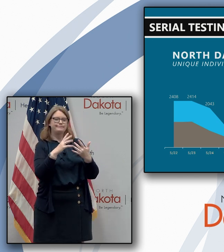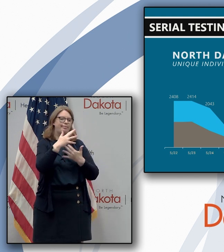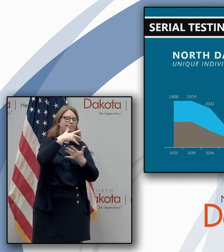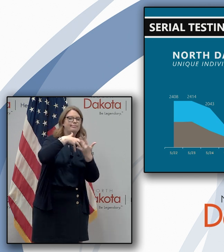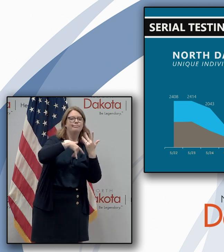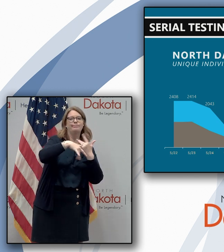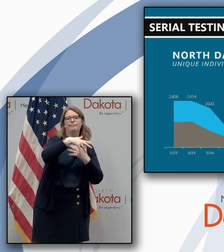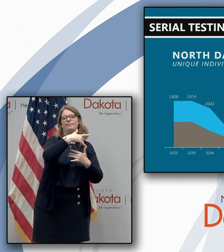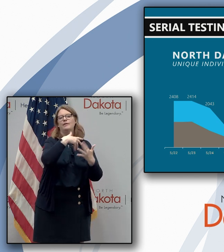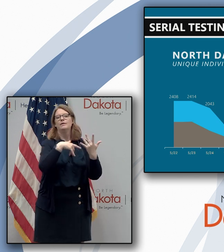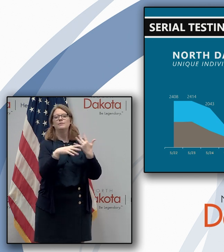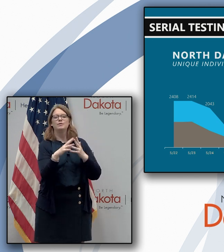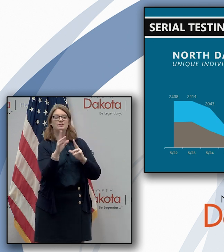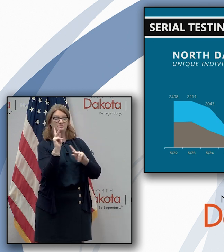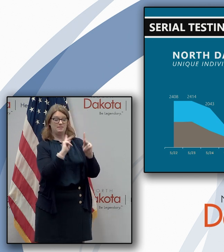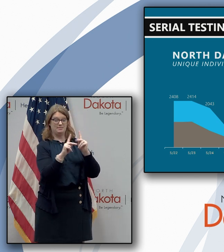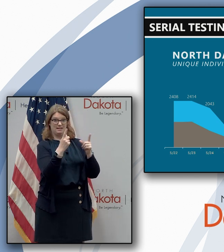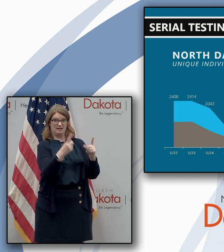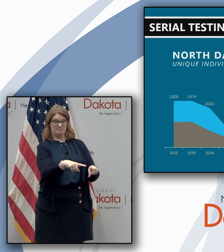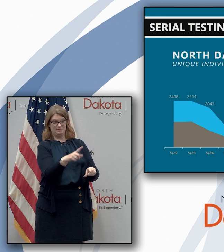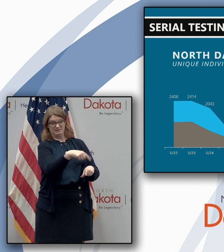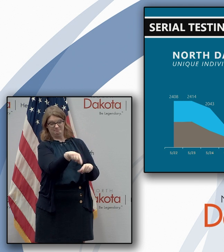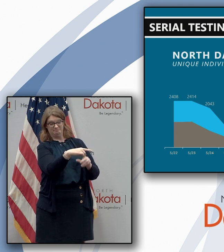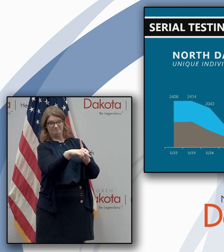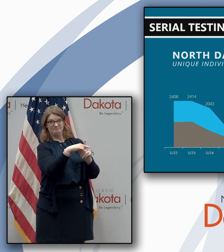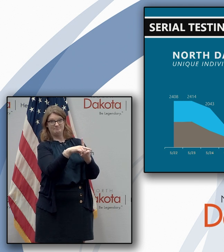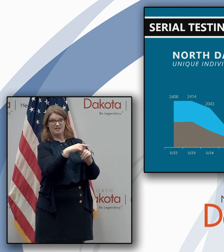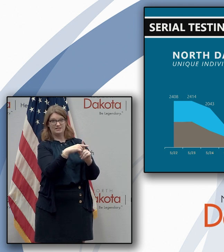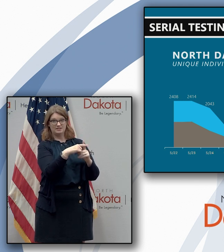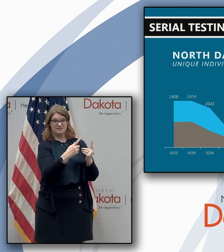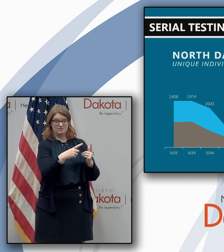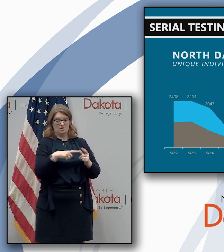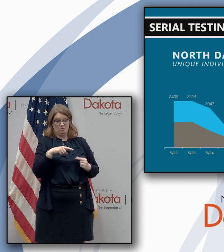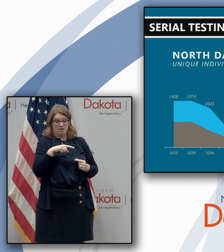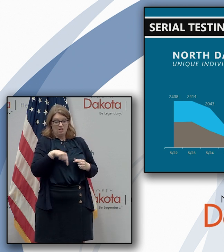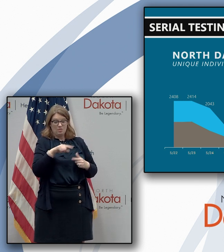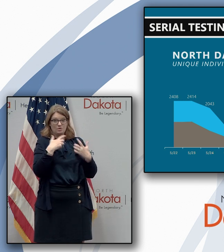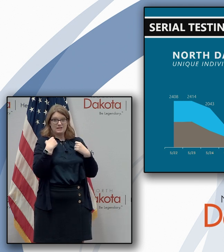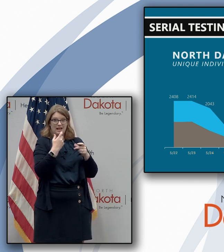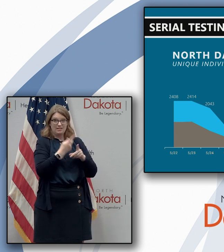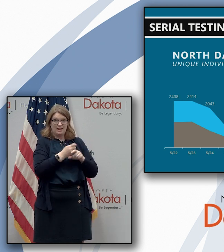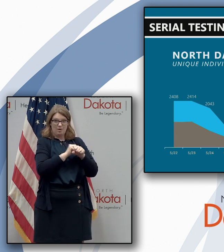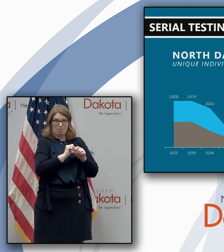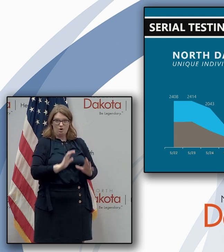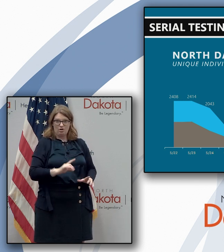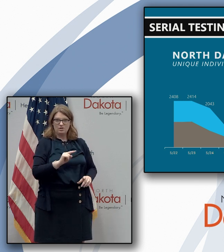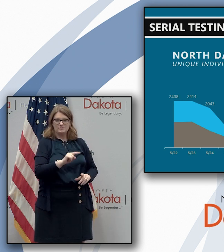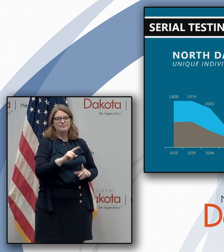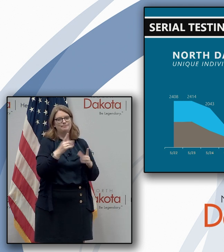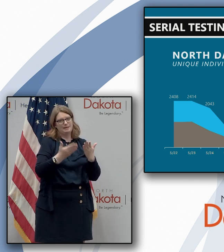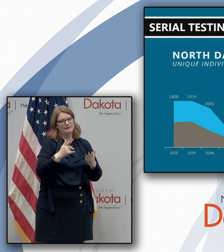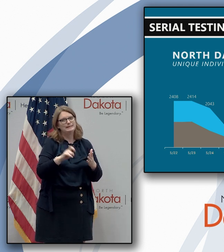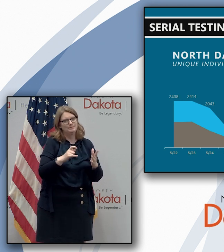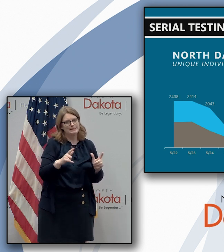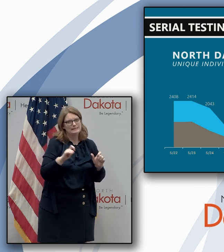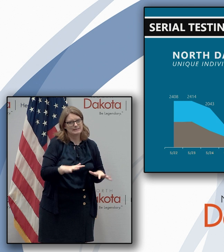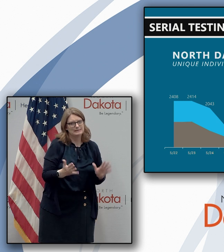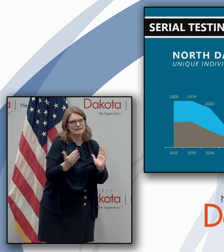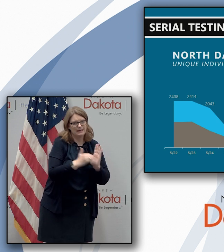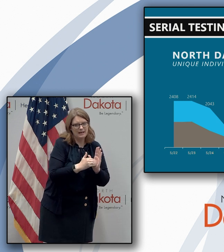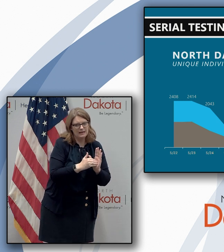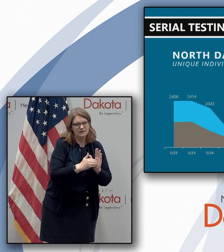contact with people who are positive. And today's tests that we conducted today